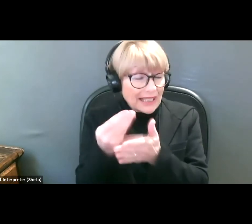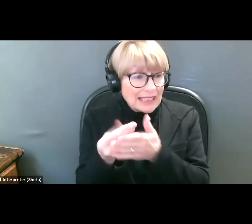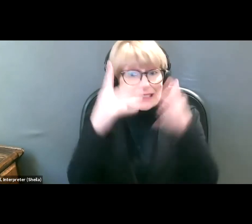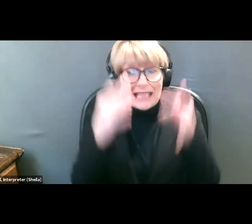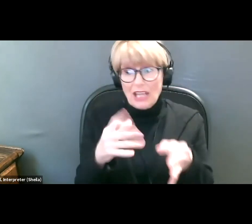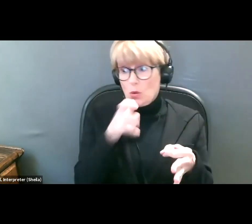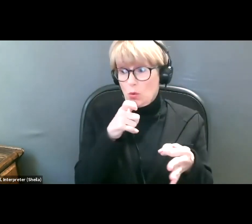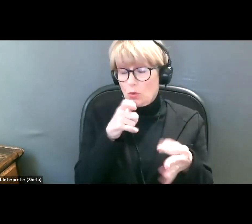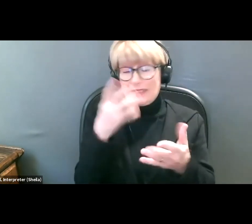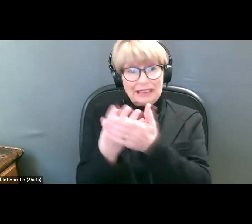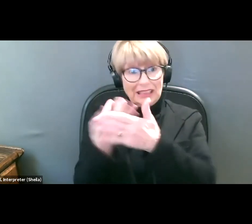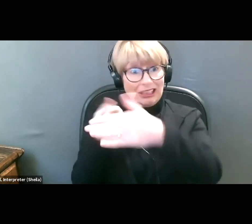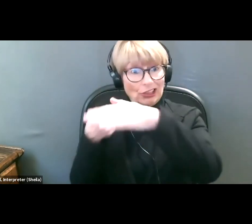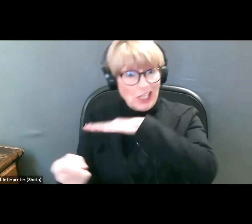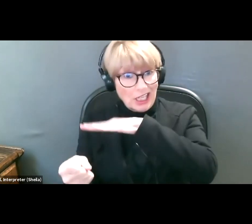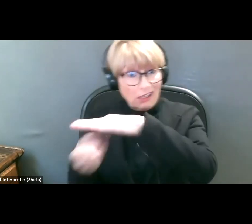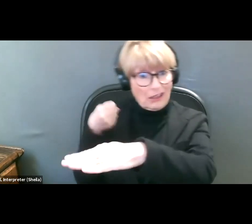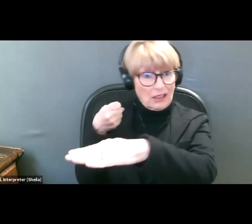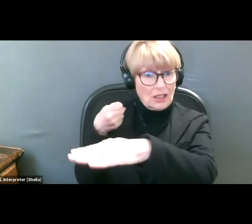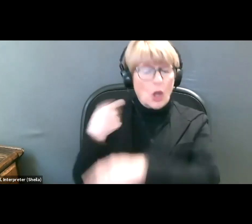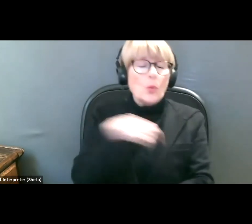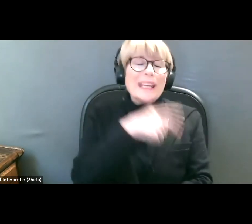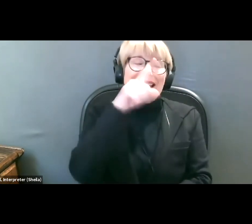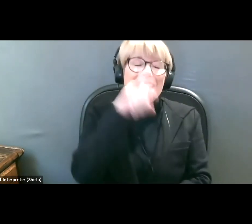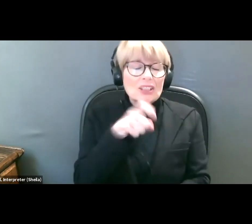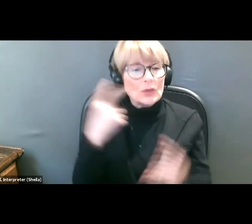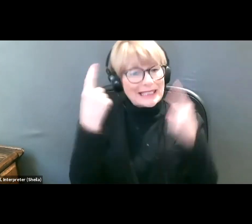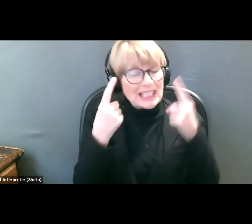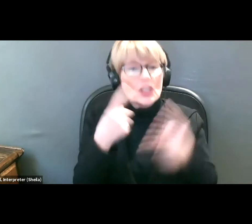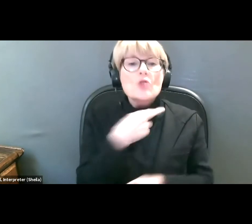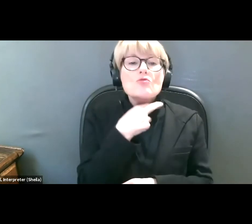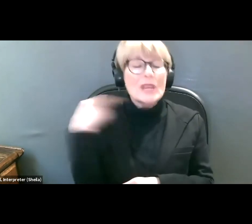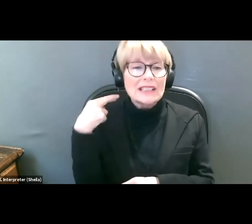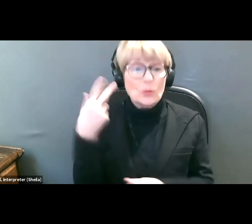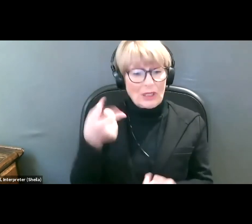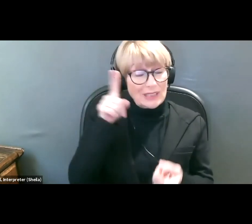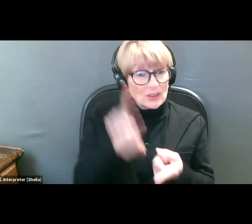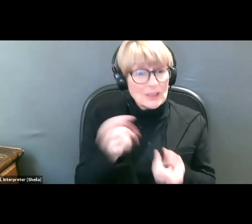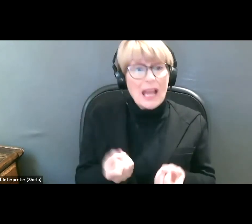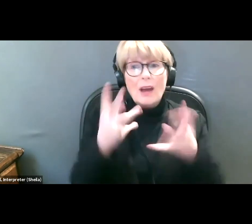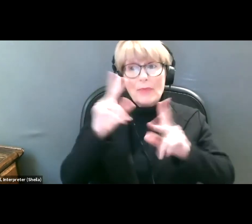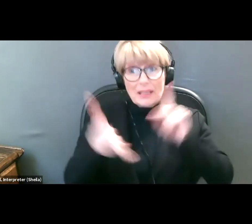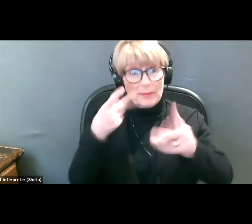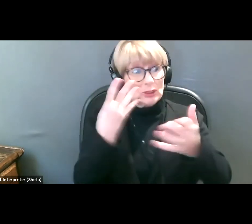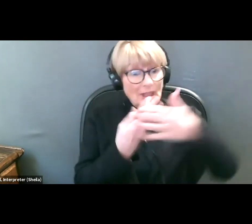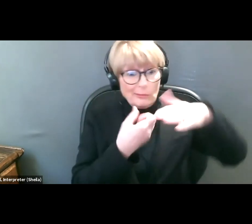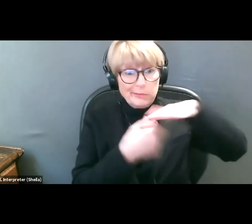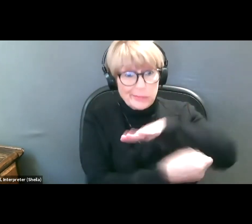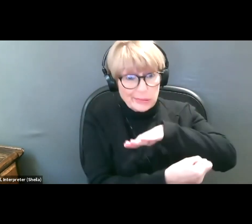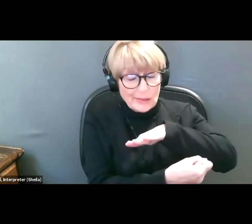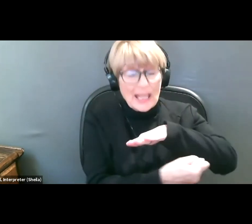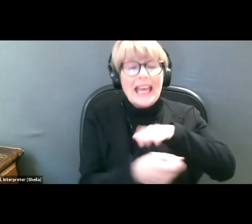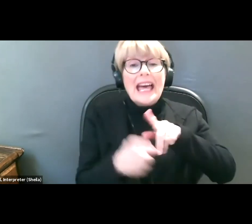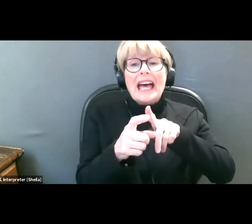jail. We should be using risk. And we can reduce the amount of people who end up in jail while also being